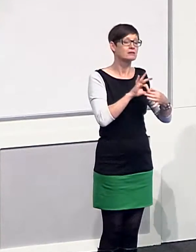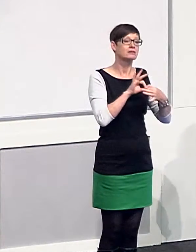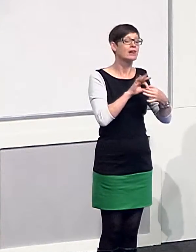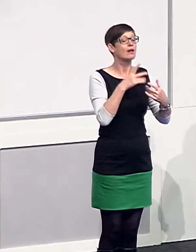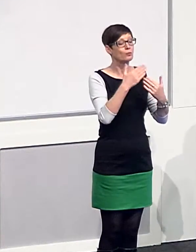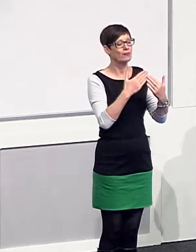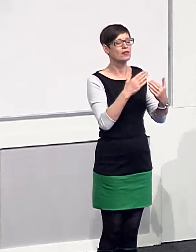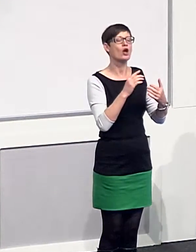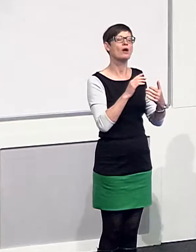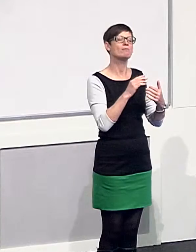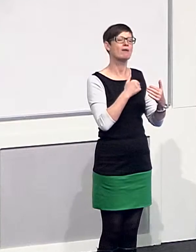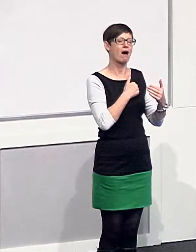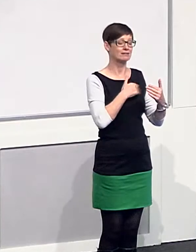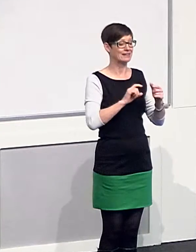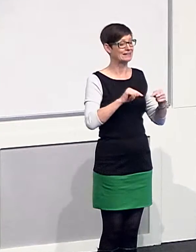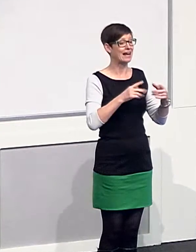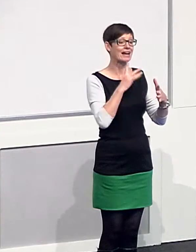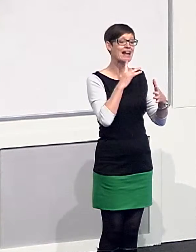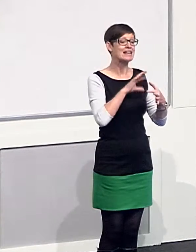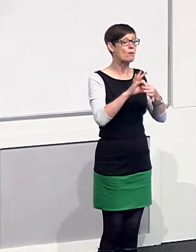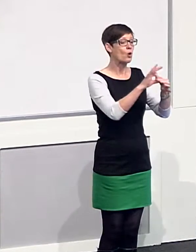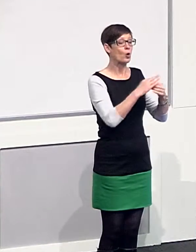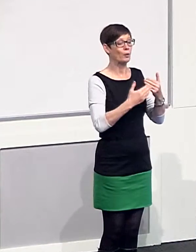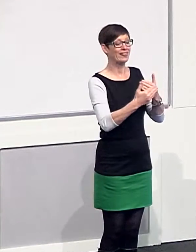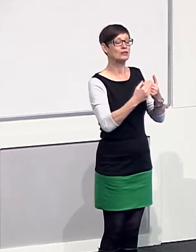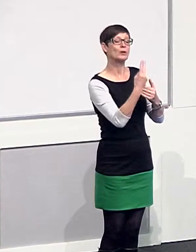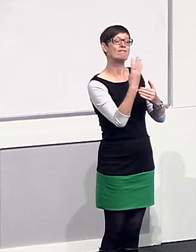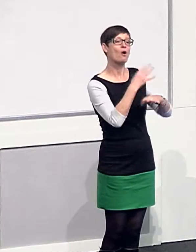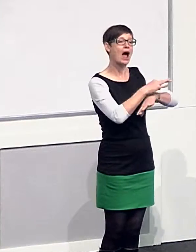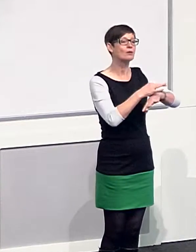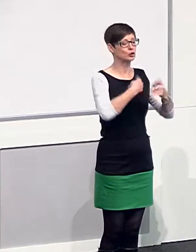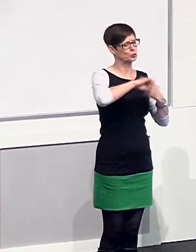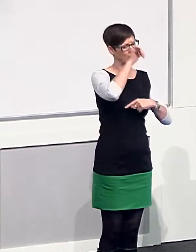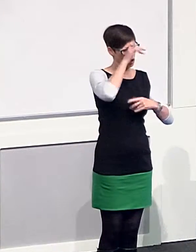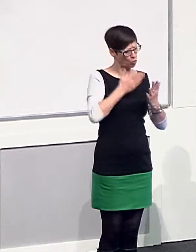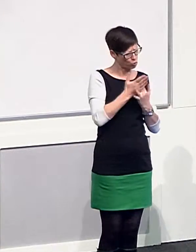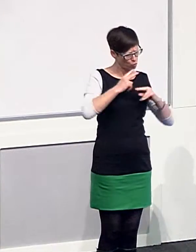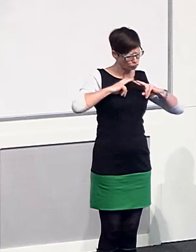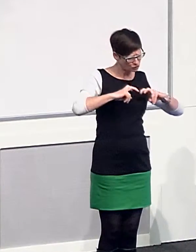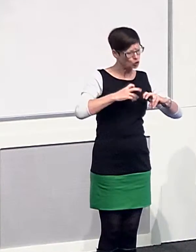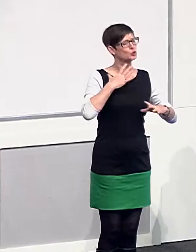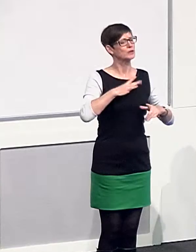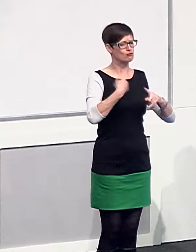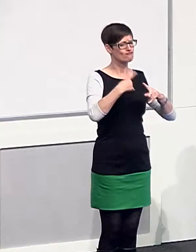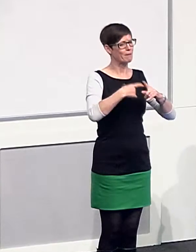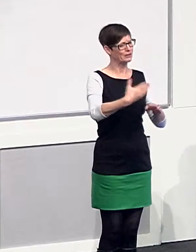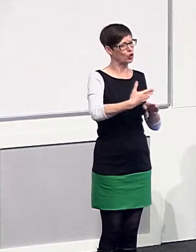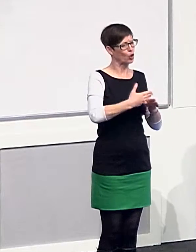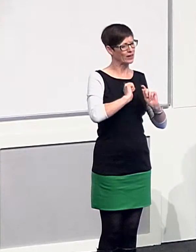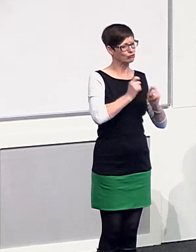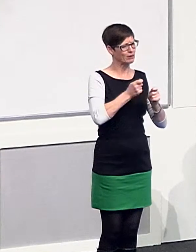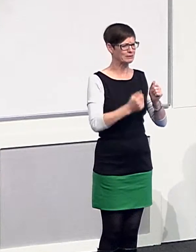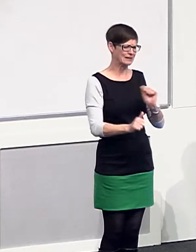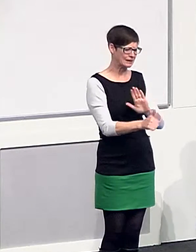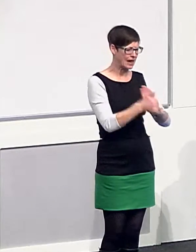hours. We know from research that it is absolutely critical to provide rapid early treatment in an expert centre for